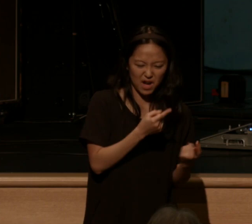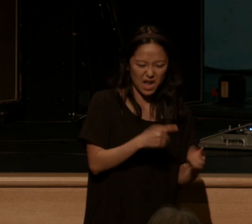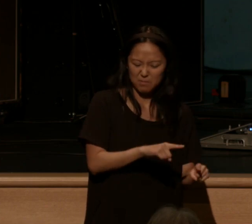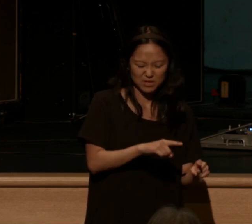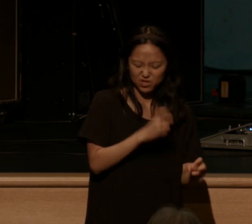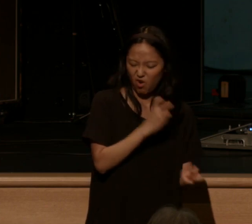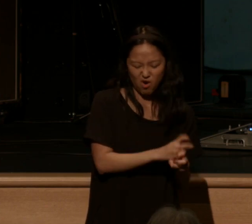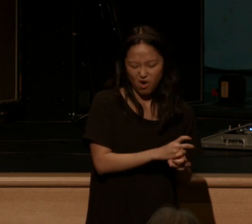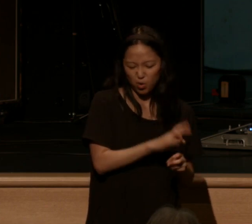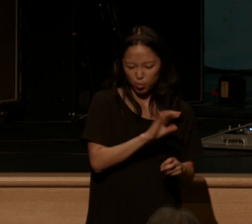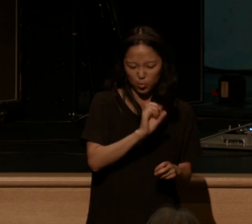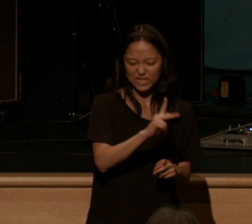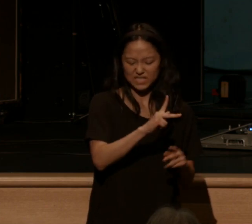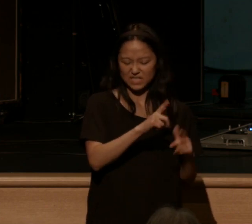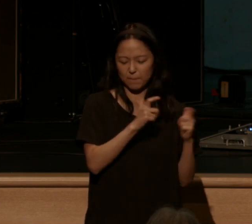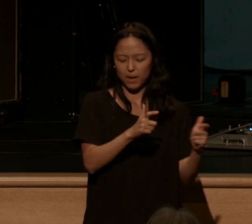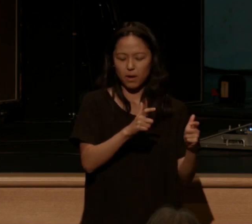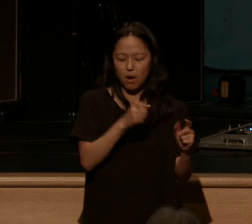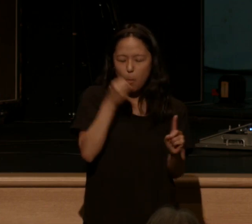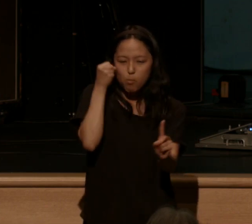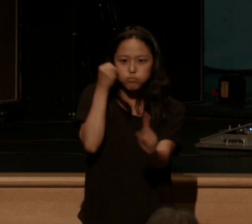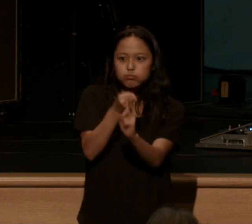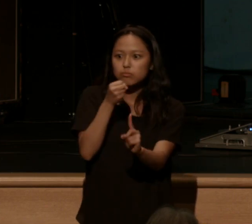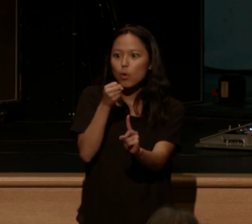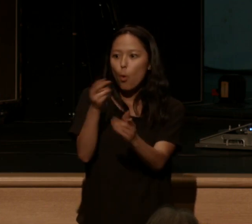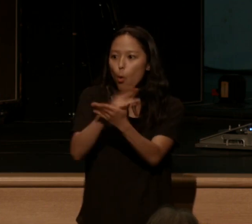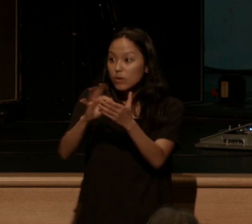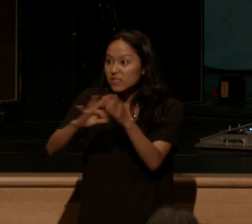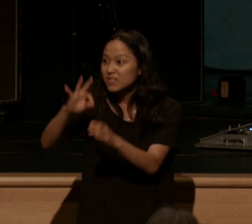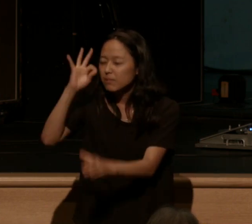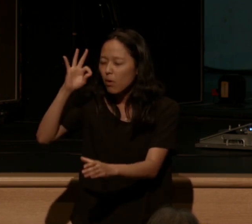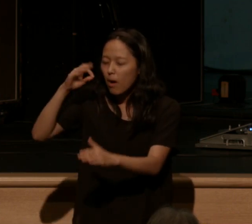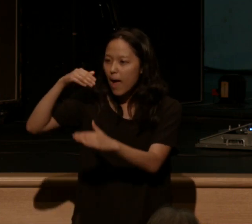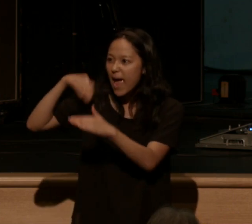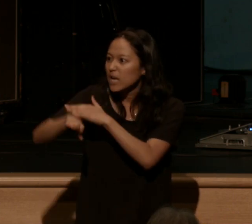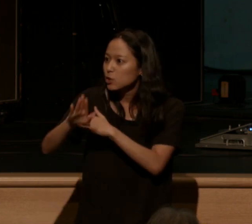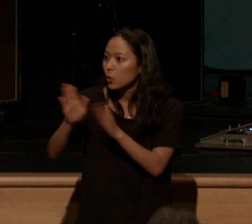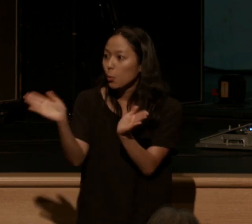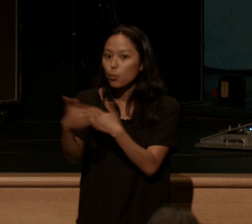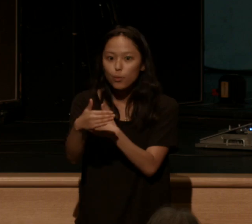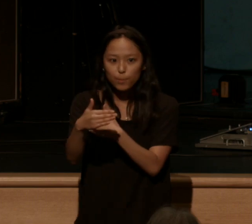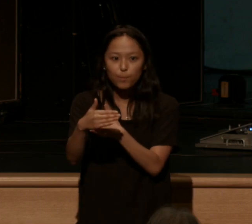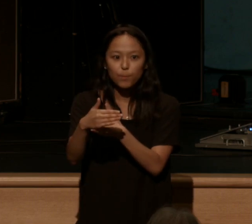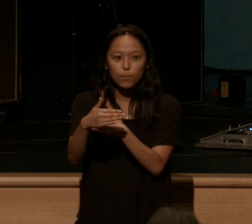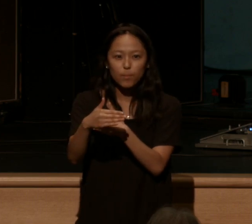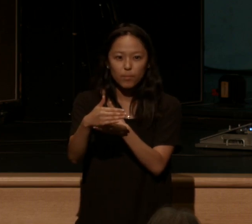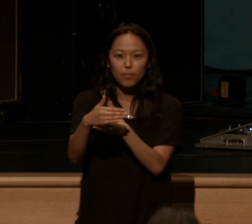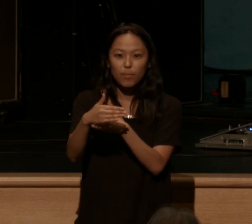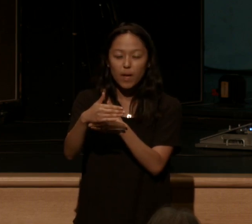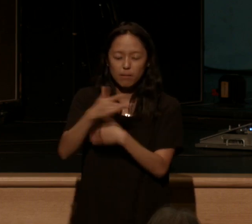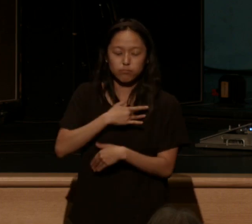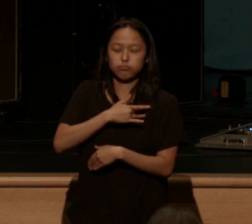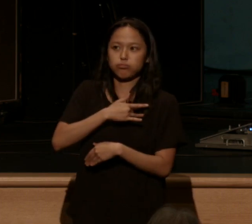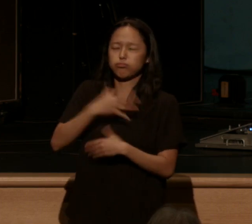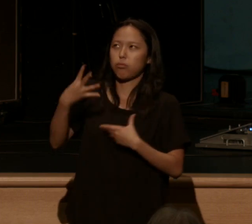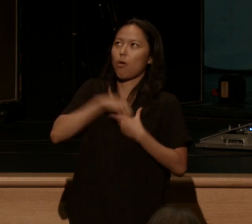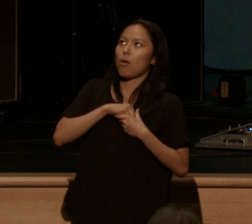hard, there's too much risk, all of a sudden, I'm telling you, the Holy Spirit entered that room. Your theology entered hearts and lives in a